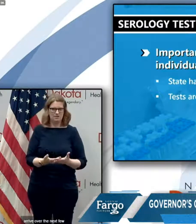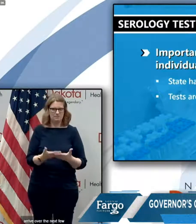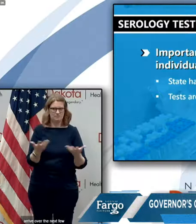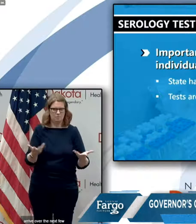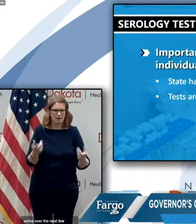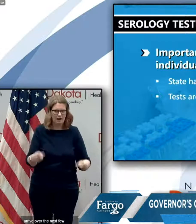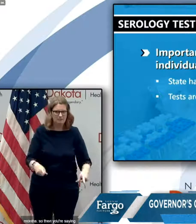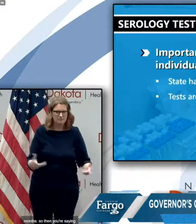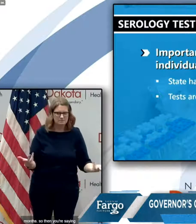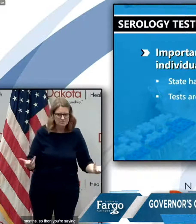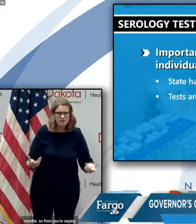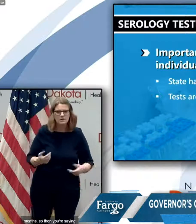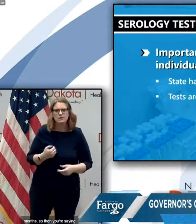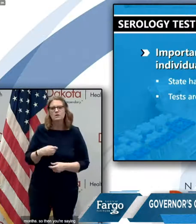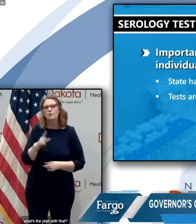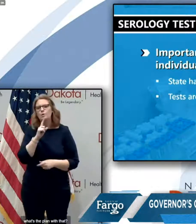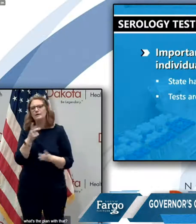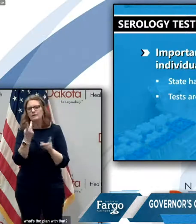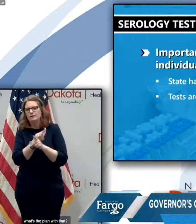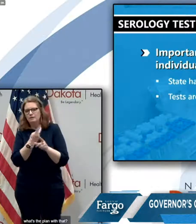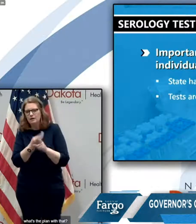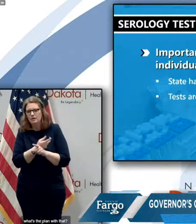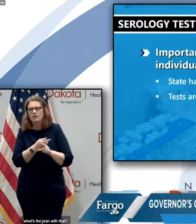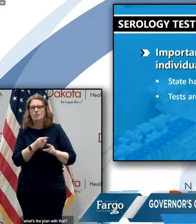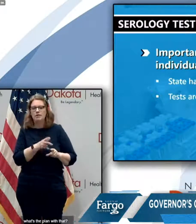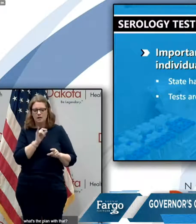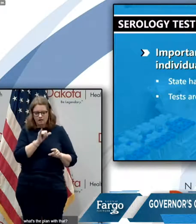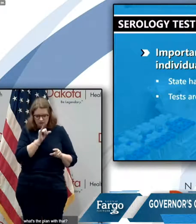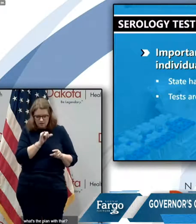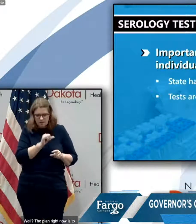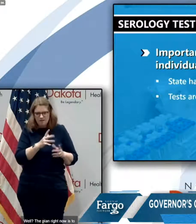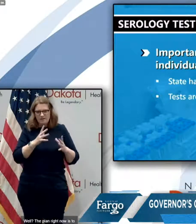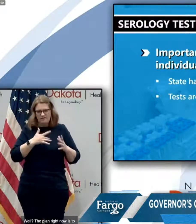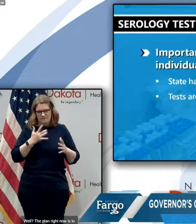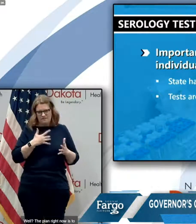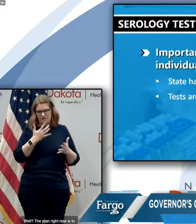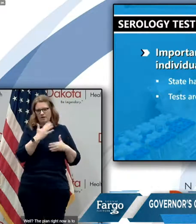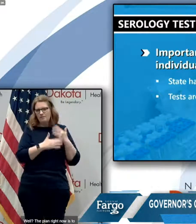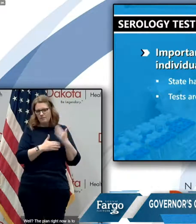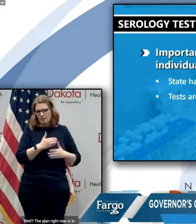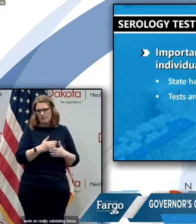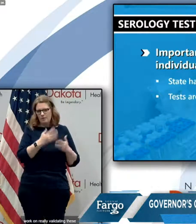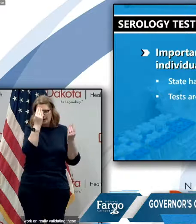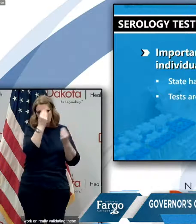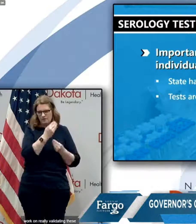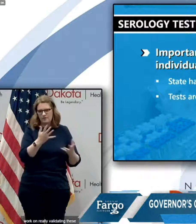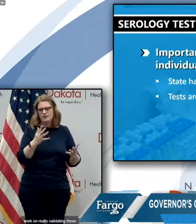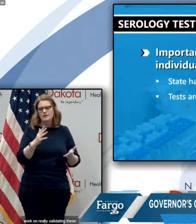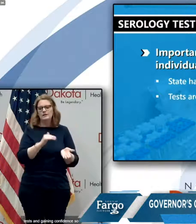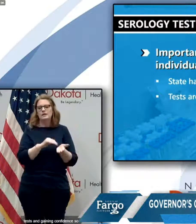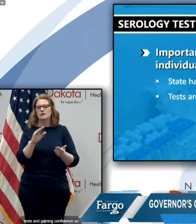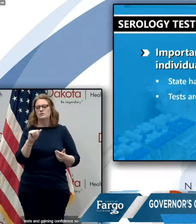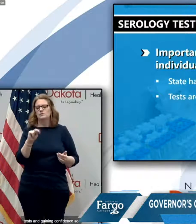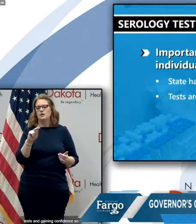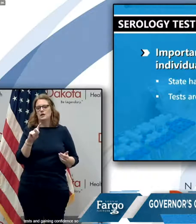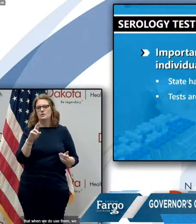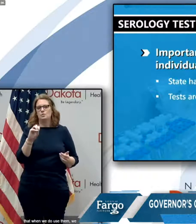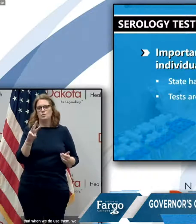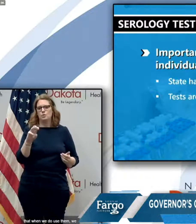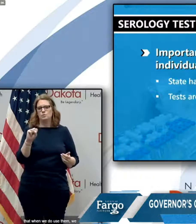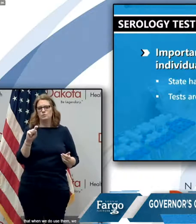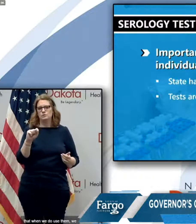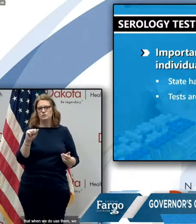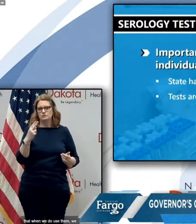on really validating these tests and gaining confidence so that when we do use them, we can get data. Dr. Andrew Stahl, who on